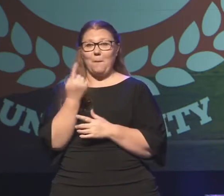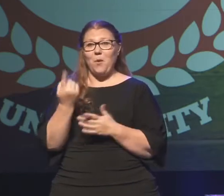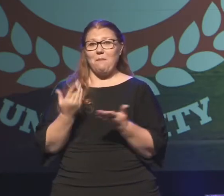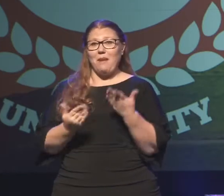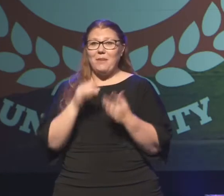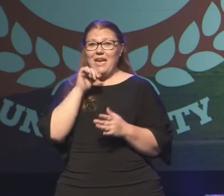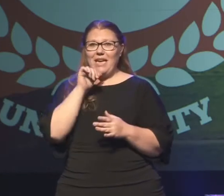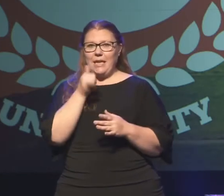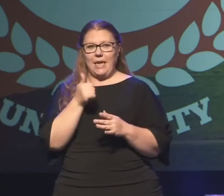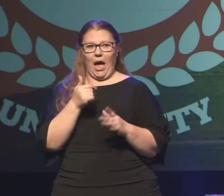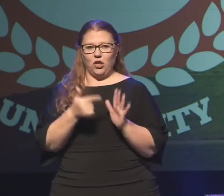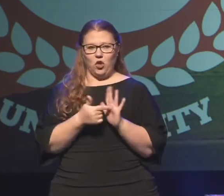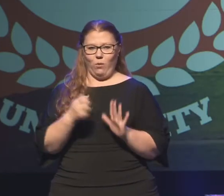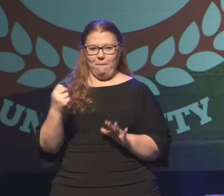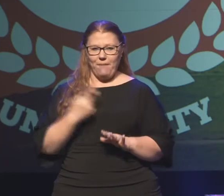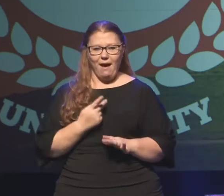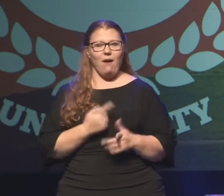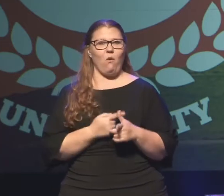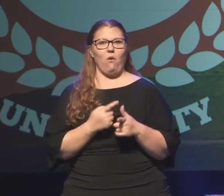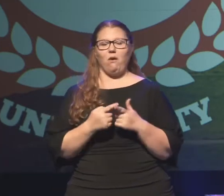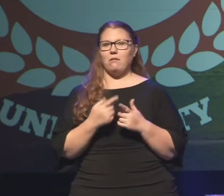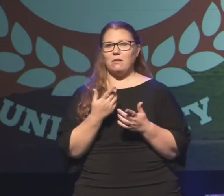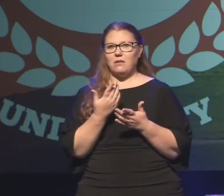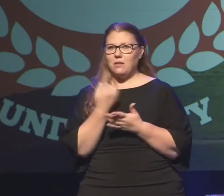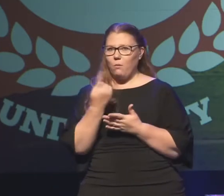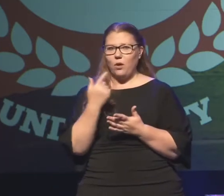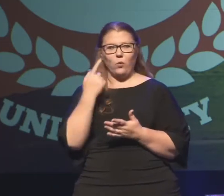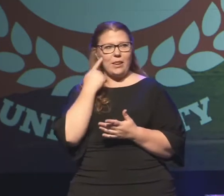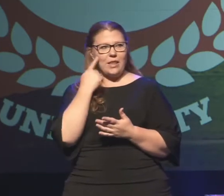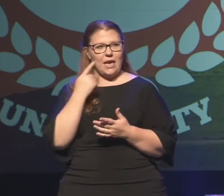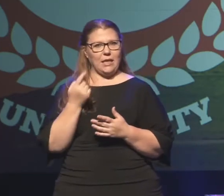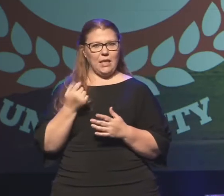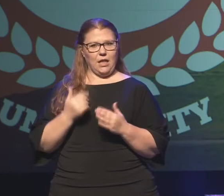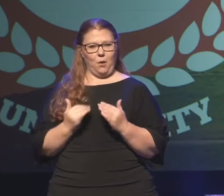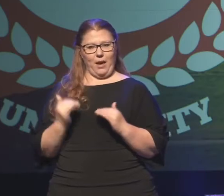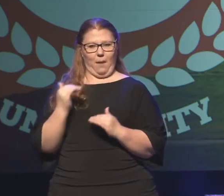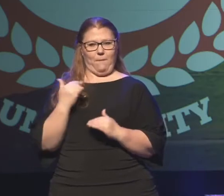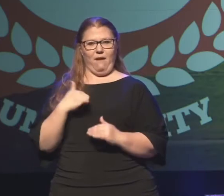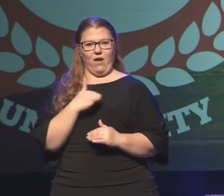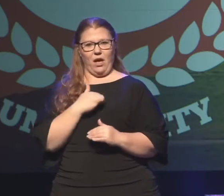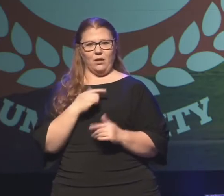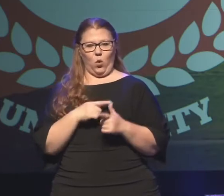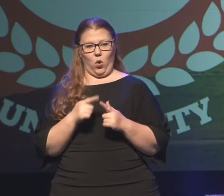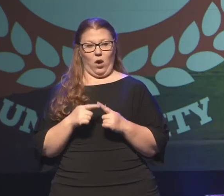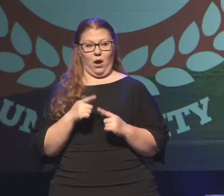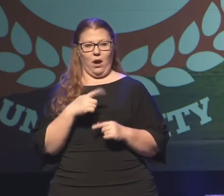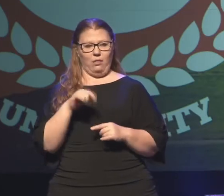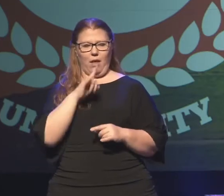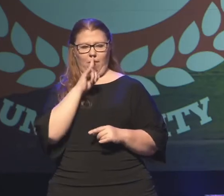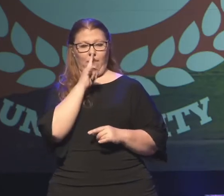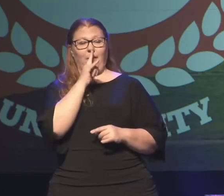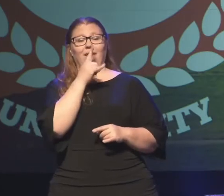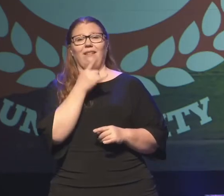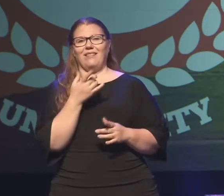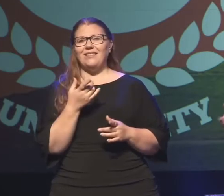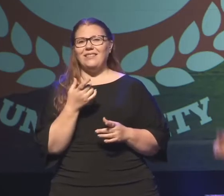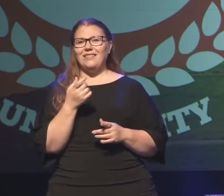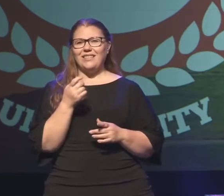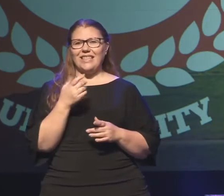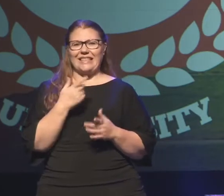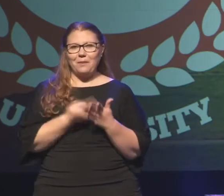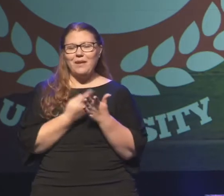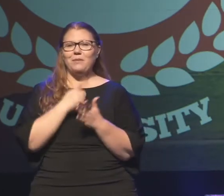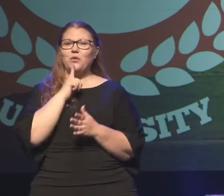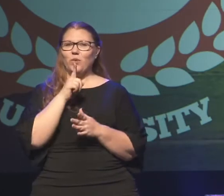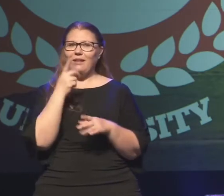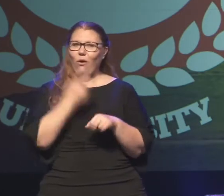not reciprocate, or someone who we think is a little above us, or they think they're a little above us. Sometimes it's really